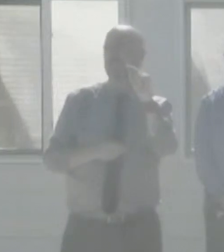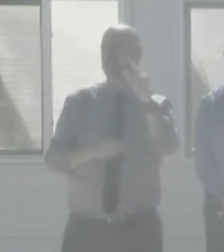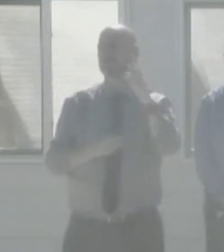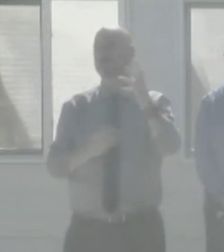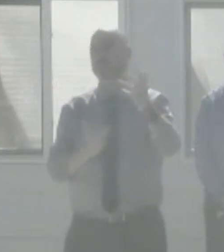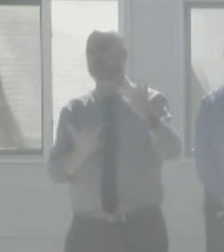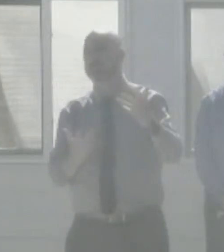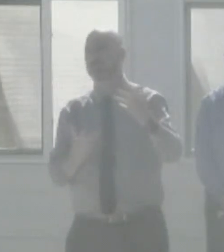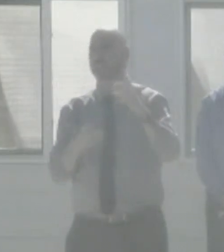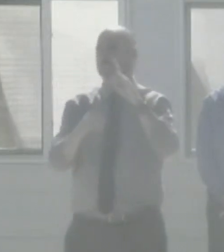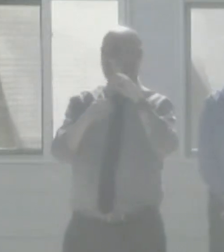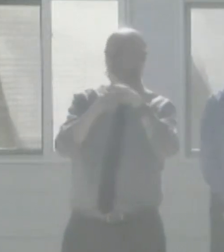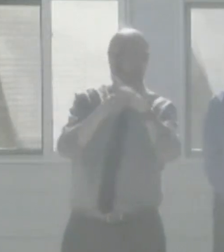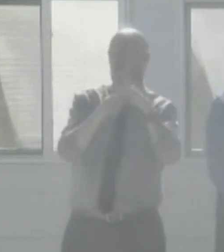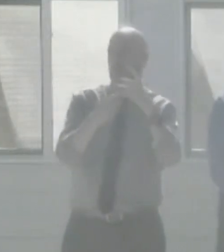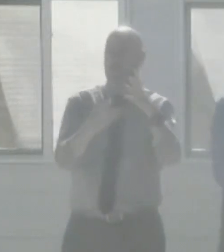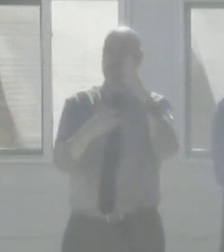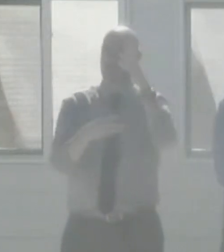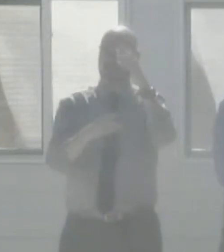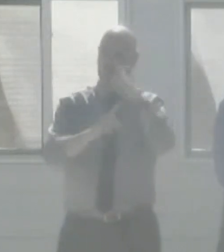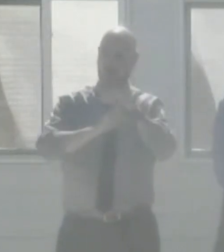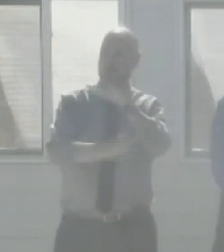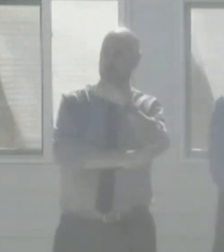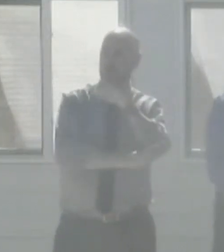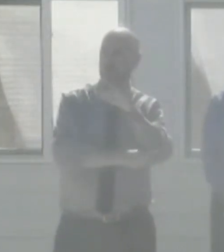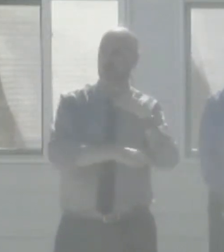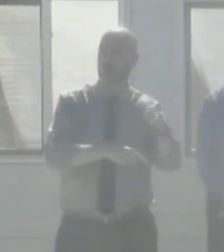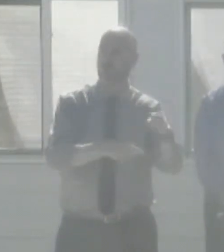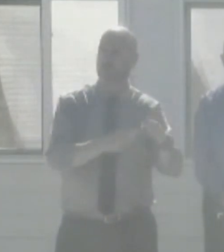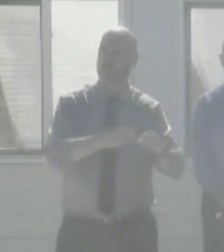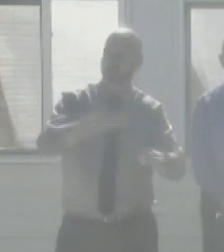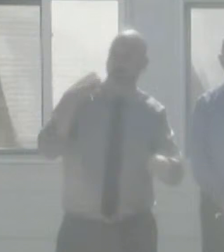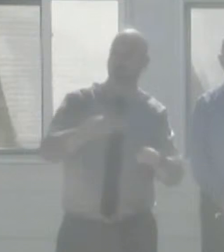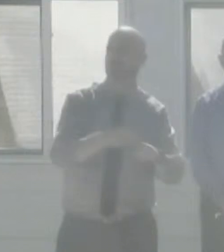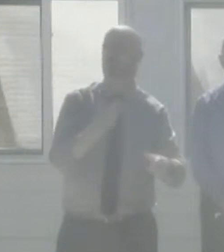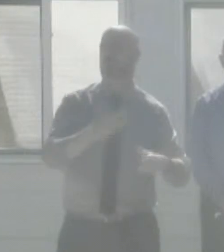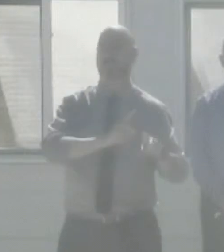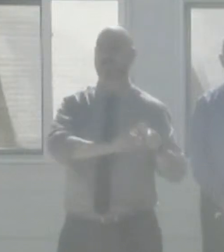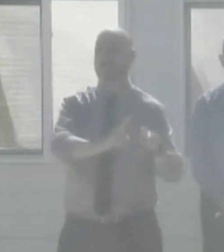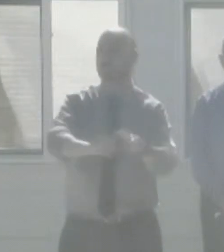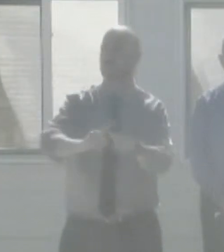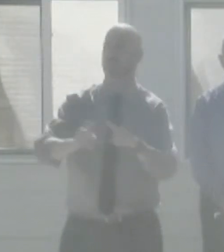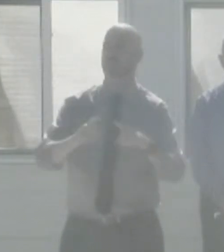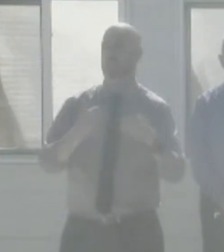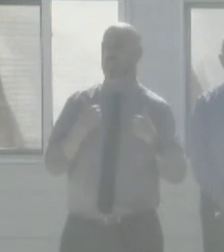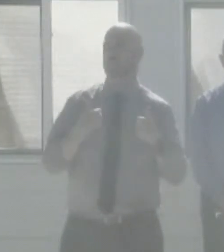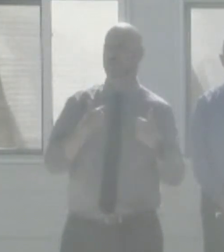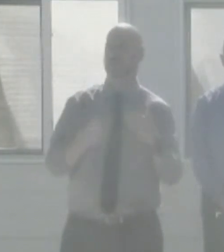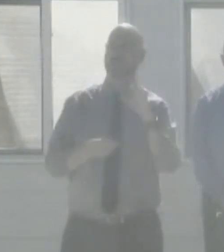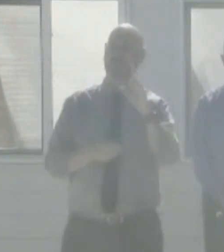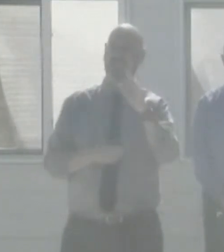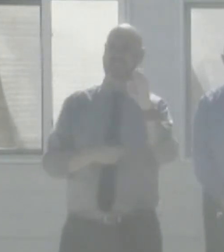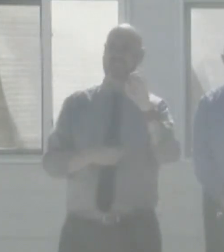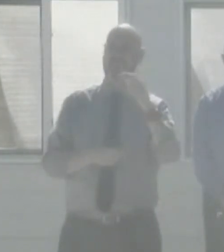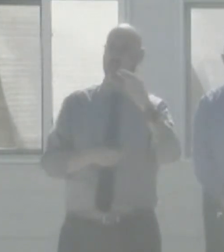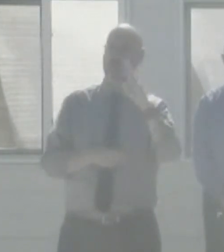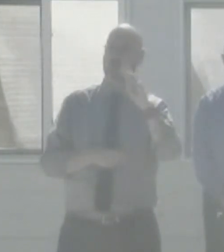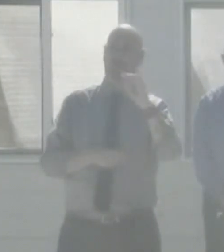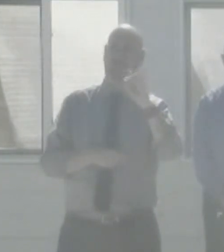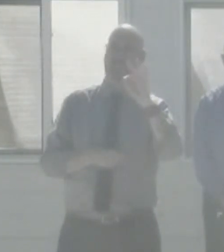like tarps, fans, and dehumidifiers. Cut and toss began at first light by the Florida